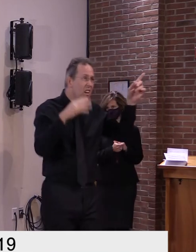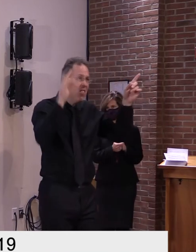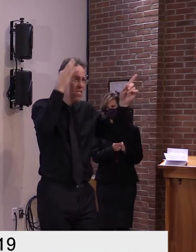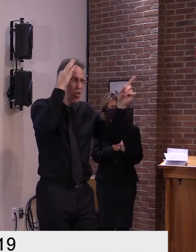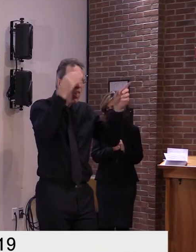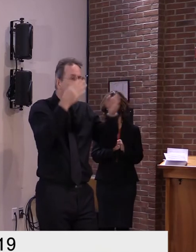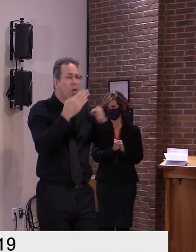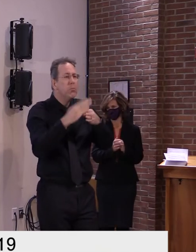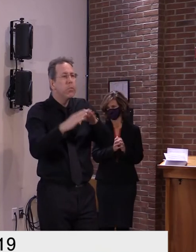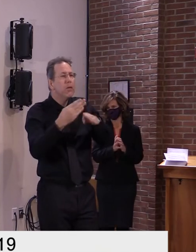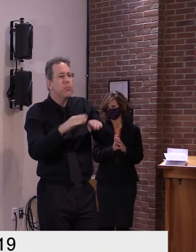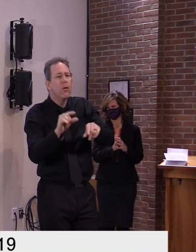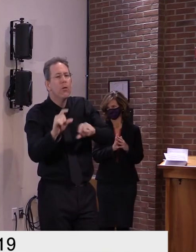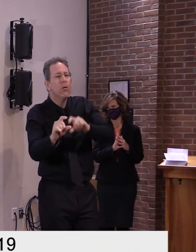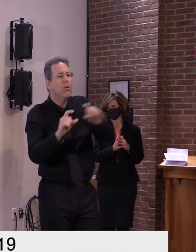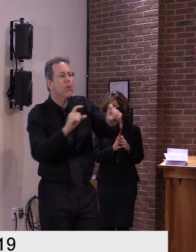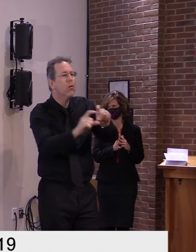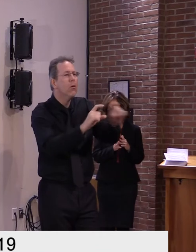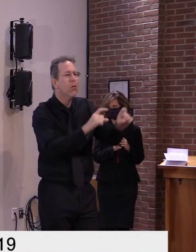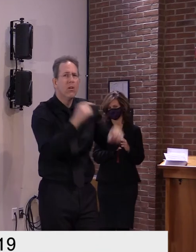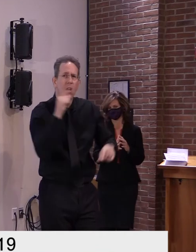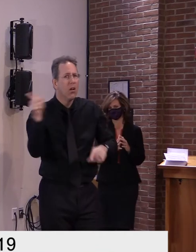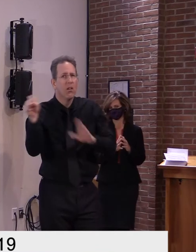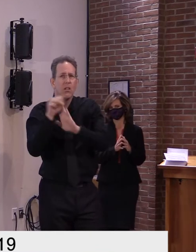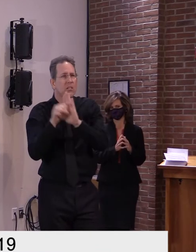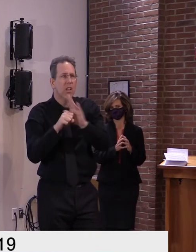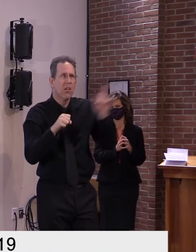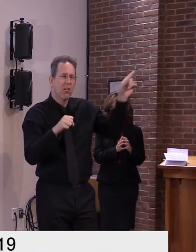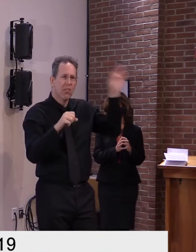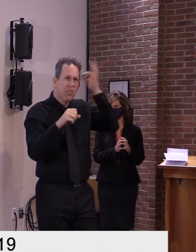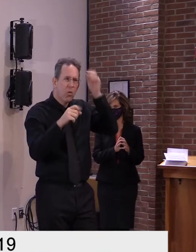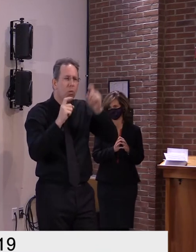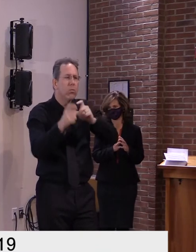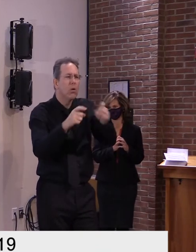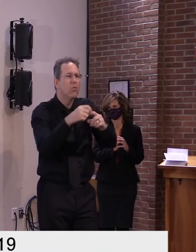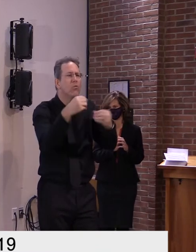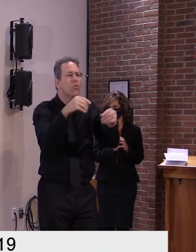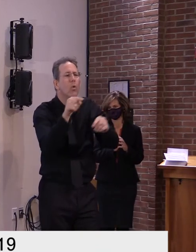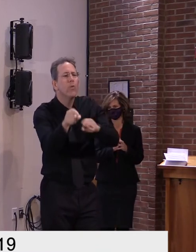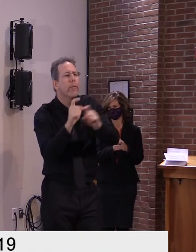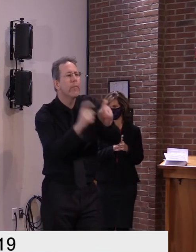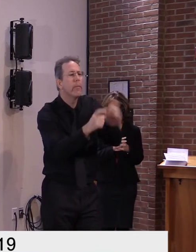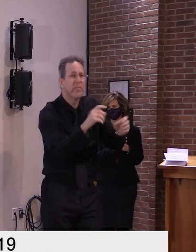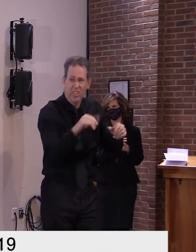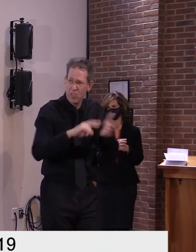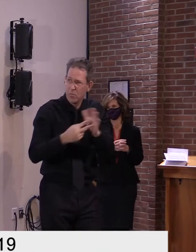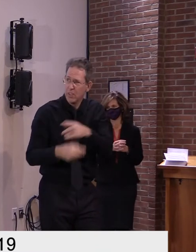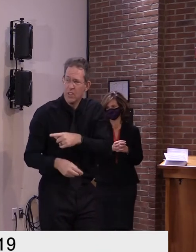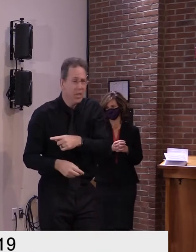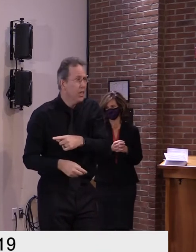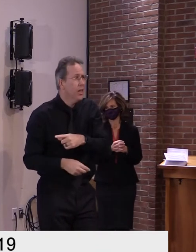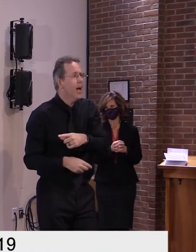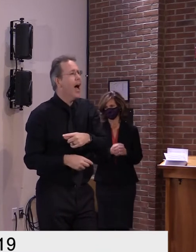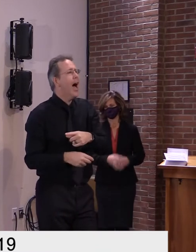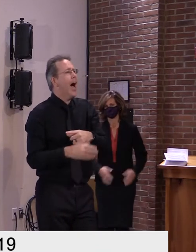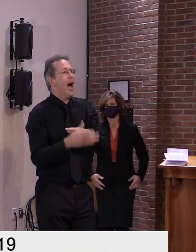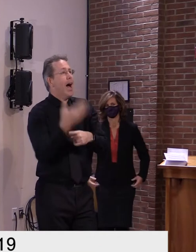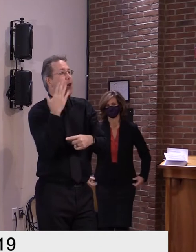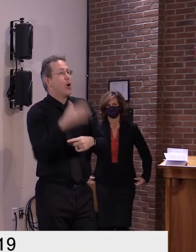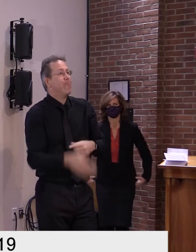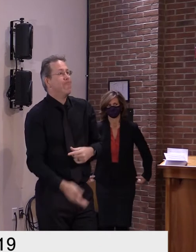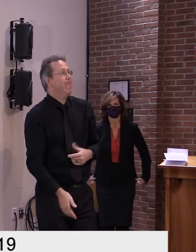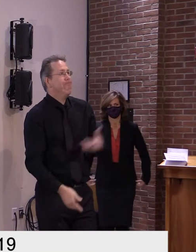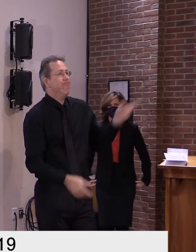They are going to the three pharmacies, but I don't have every detail on actually how that plays out. I know